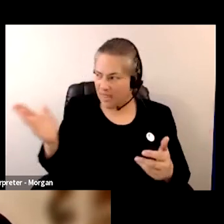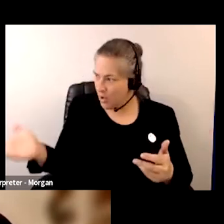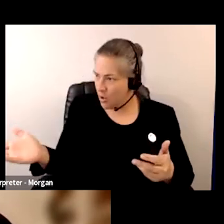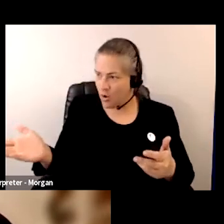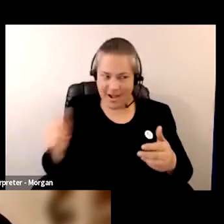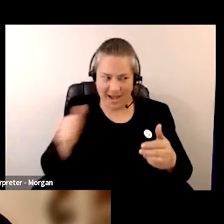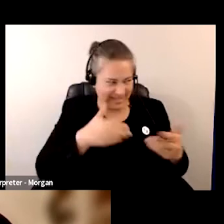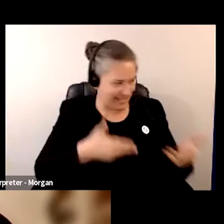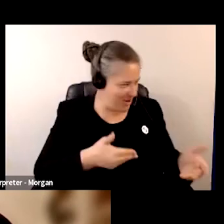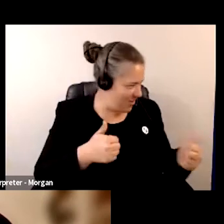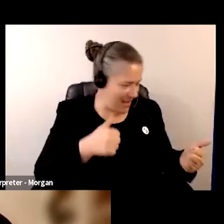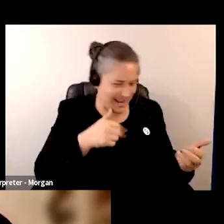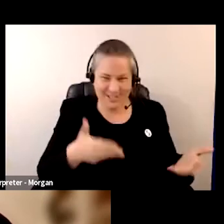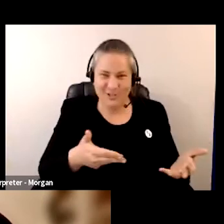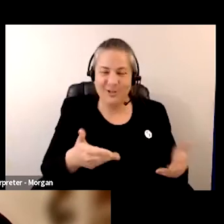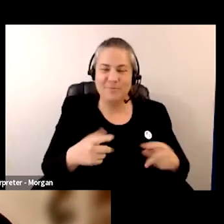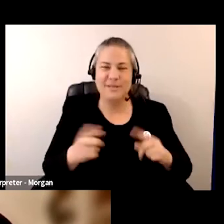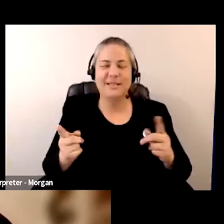here.